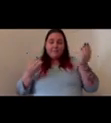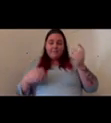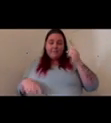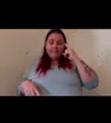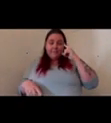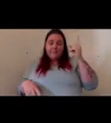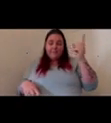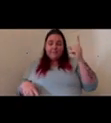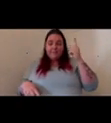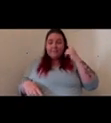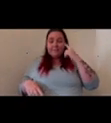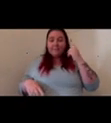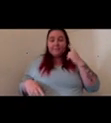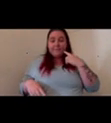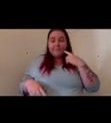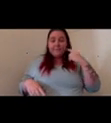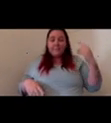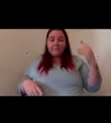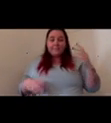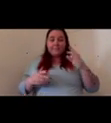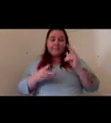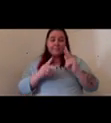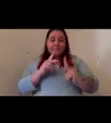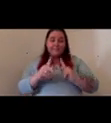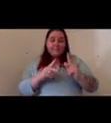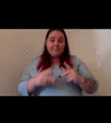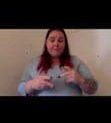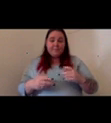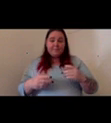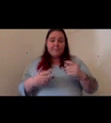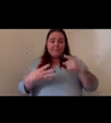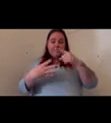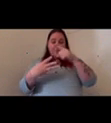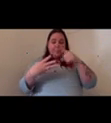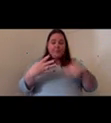and they have services for deaf people.